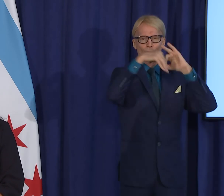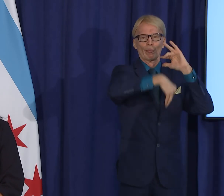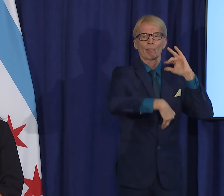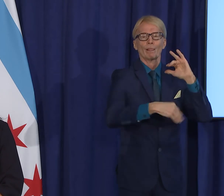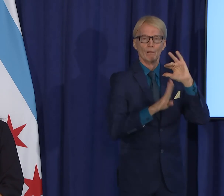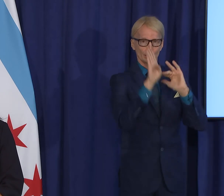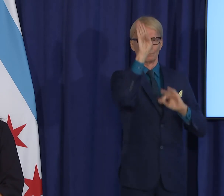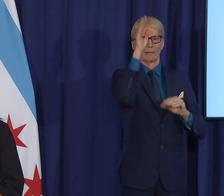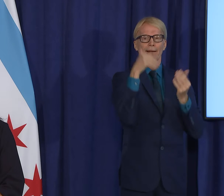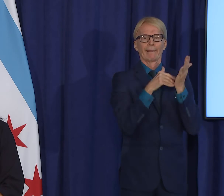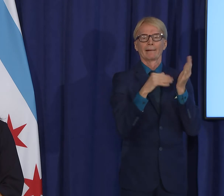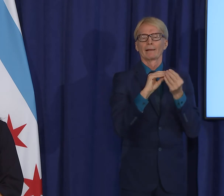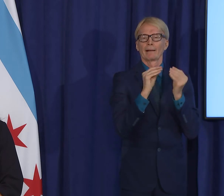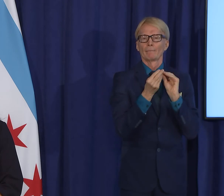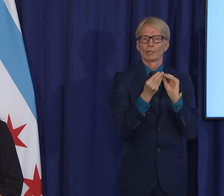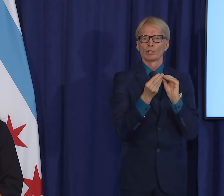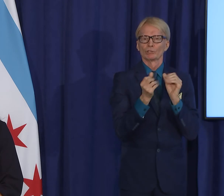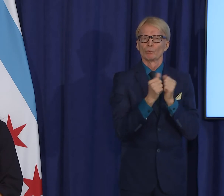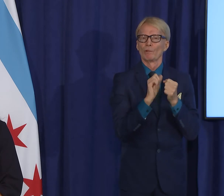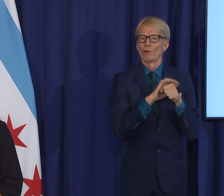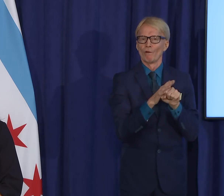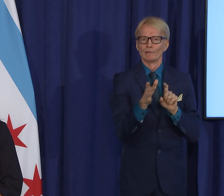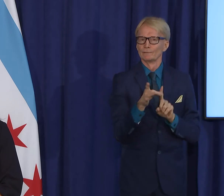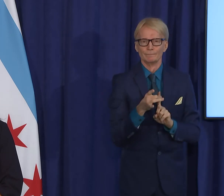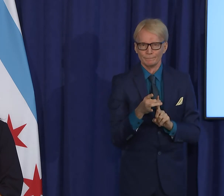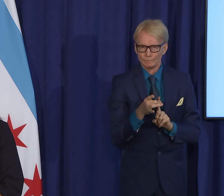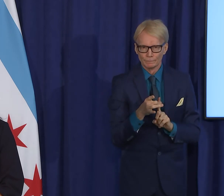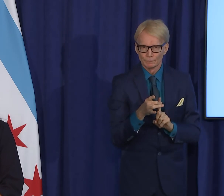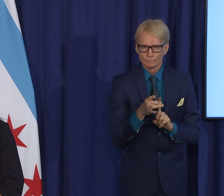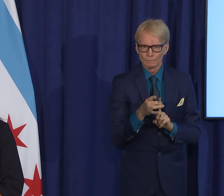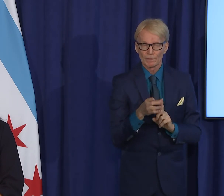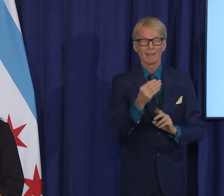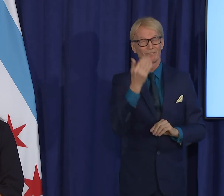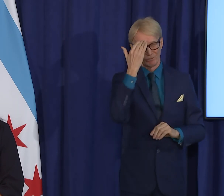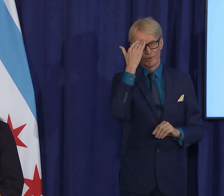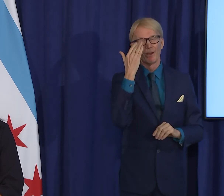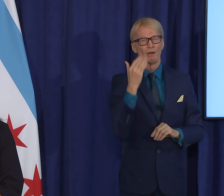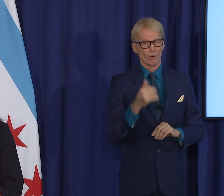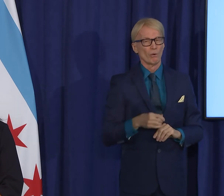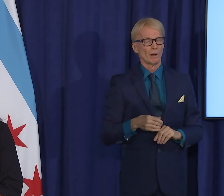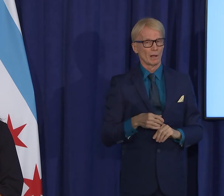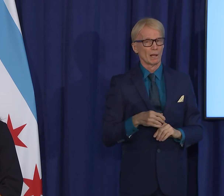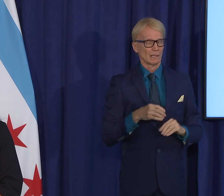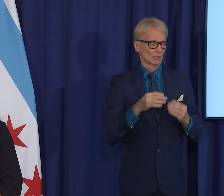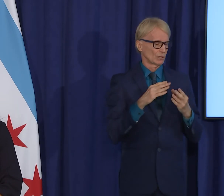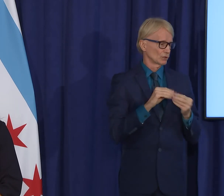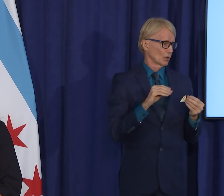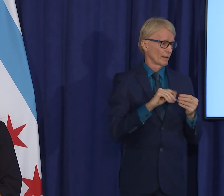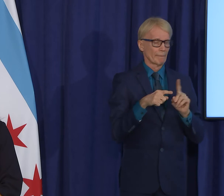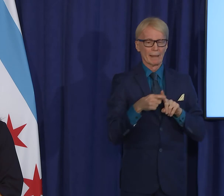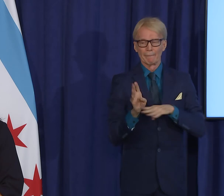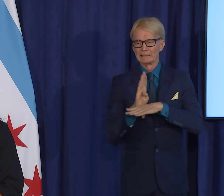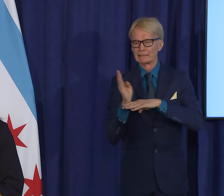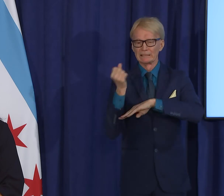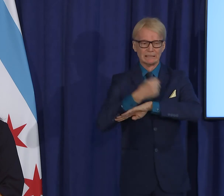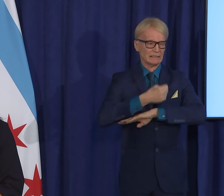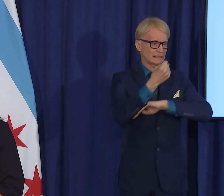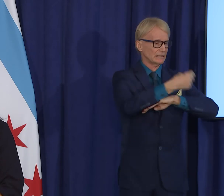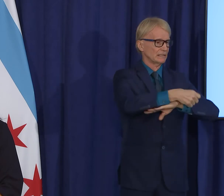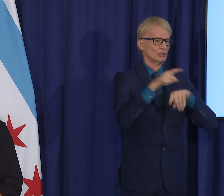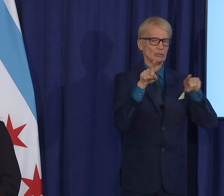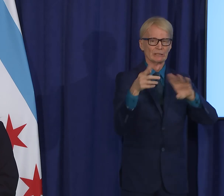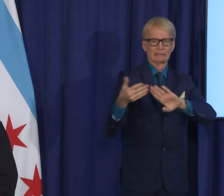made. And as all of you know, the painful indoor dining closings that we did just last fall is